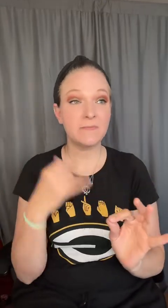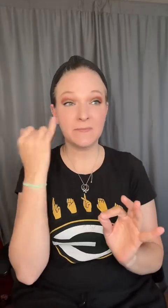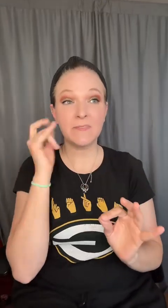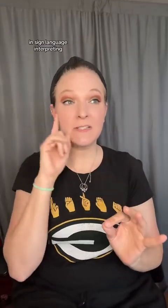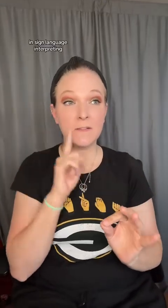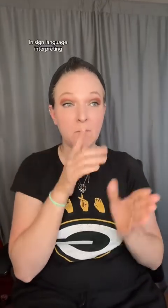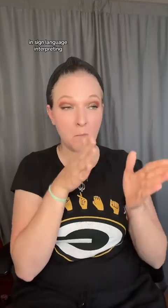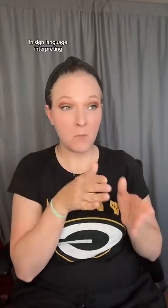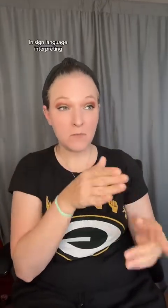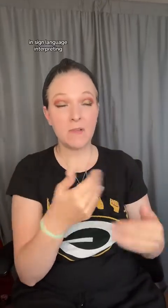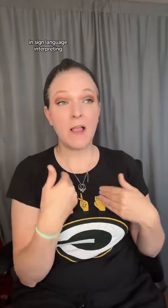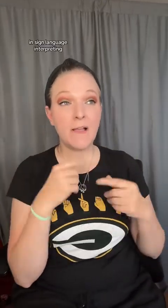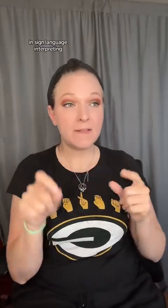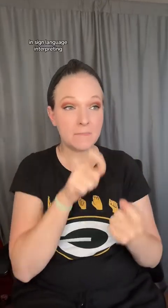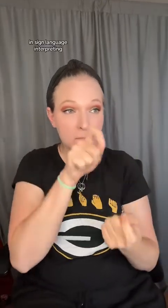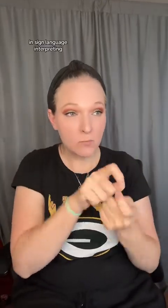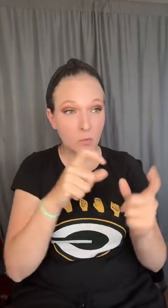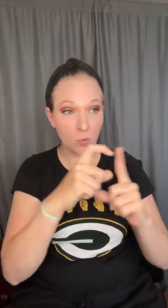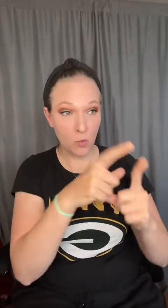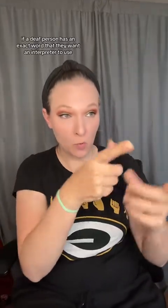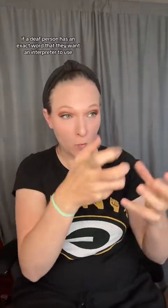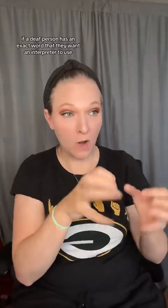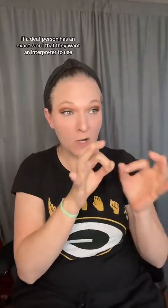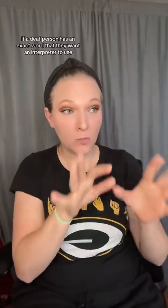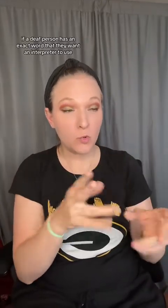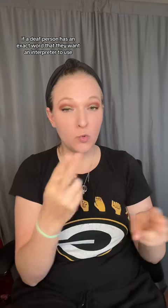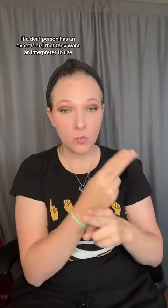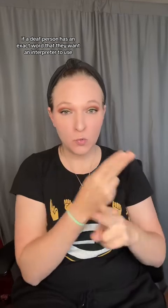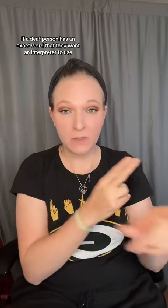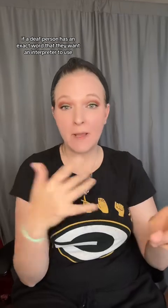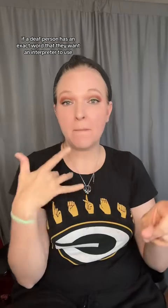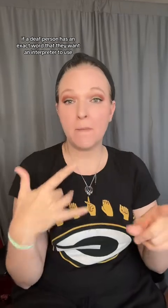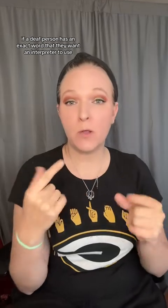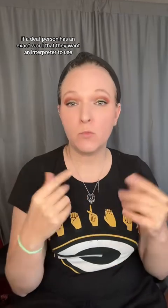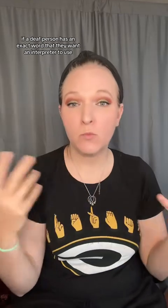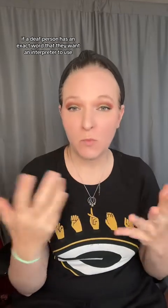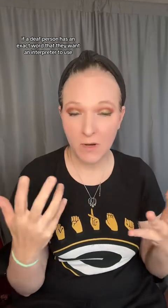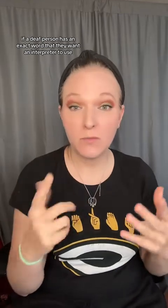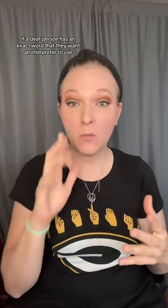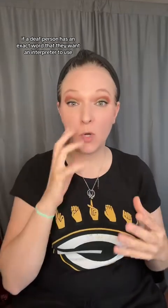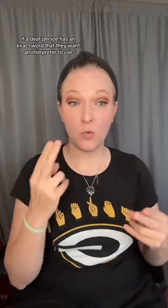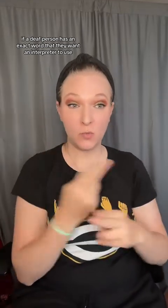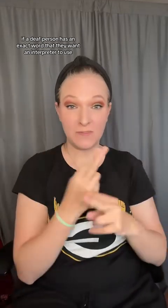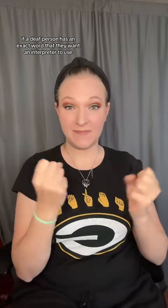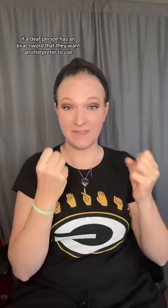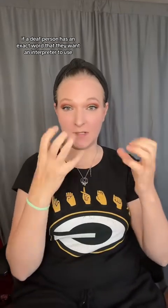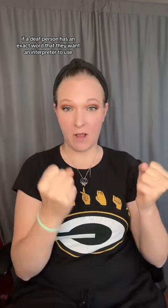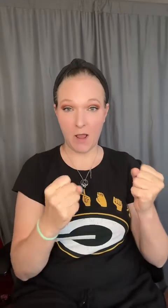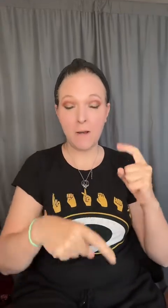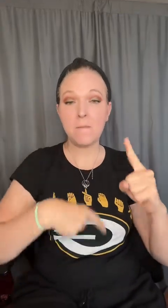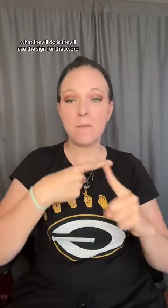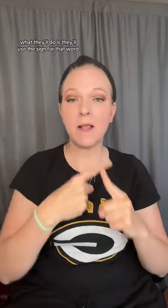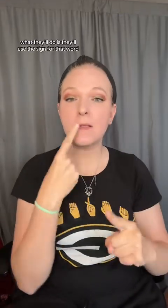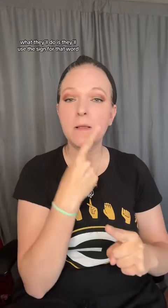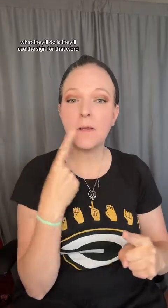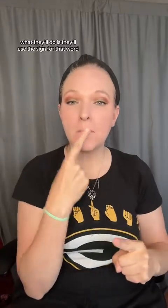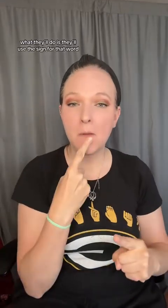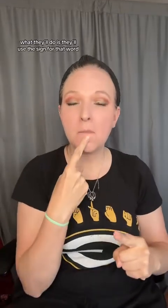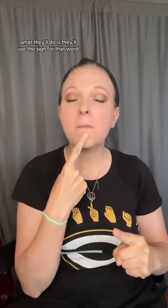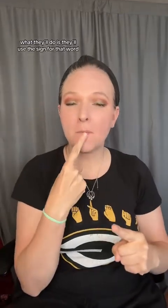In sign language interpreting, if a deaf person has an exact word that they want an interpreter to use, what they'll do is they'll use the sign